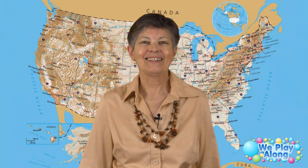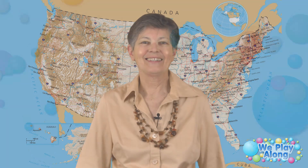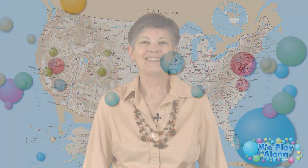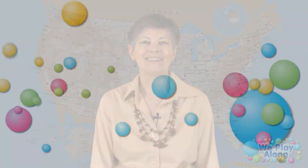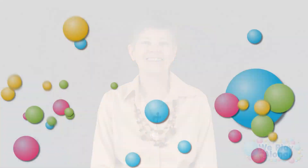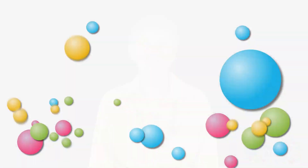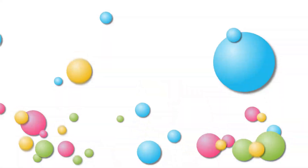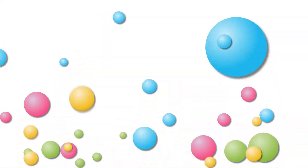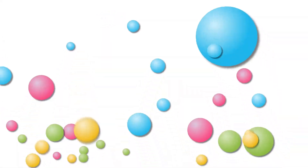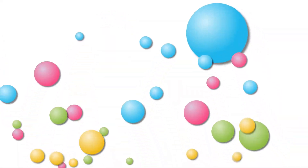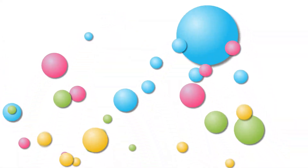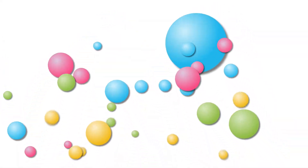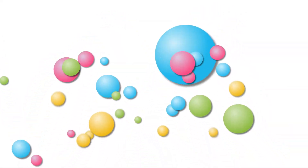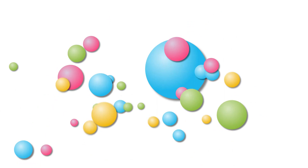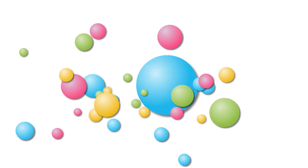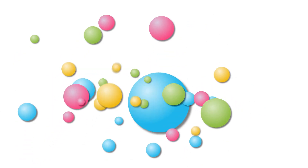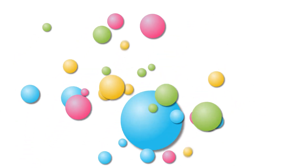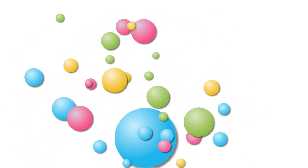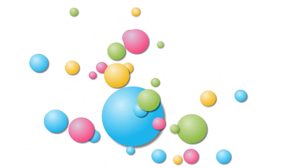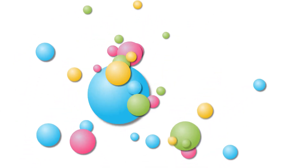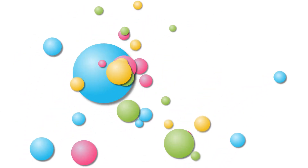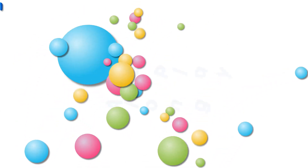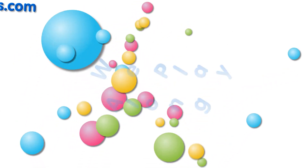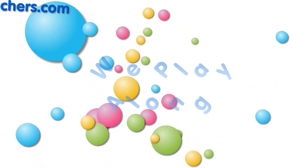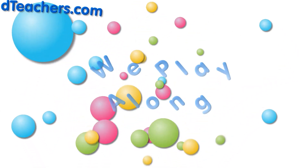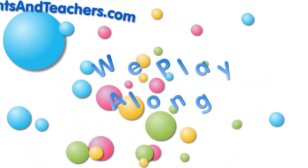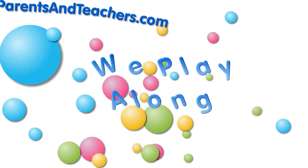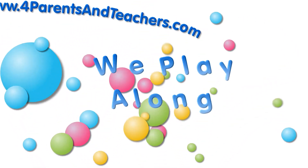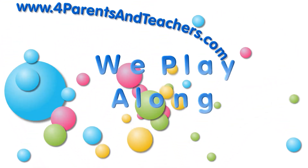We play along, you wanna play along. We